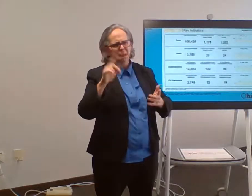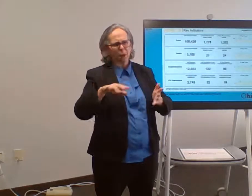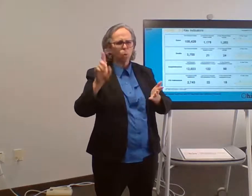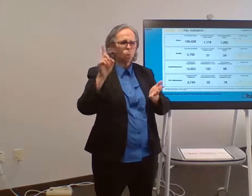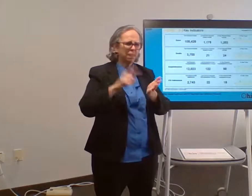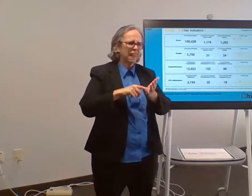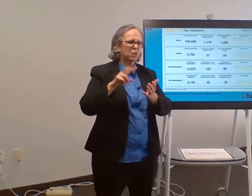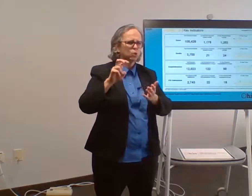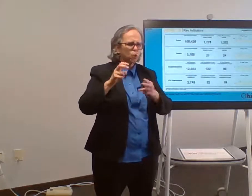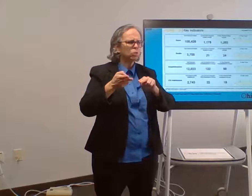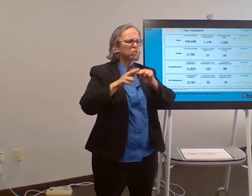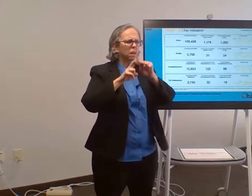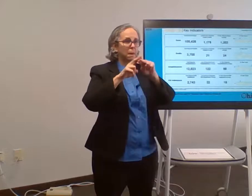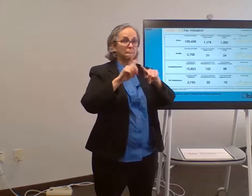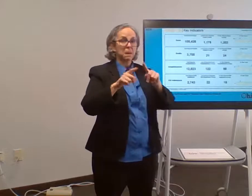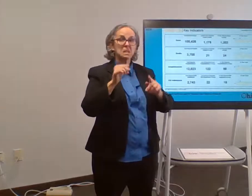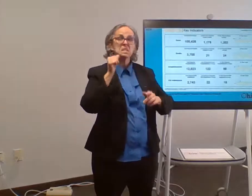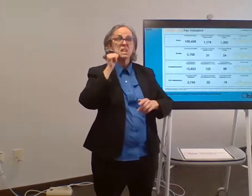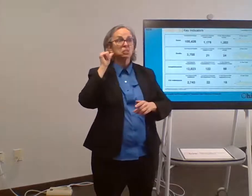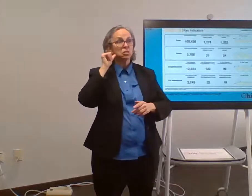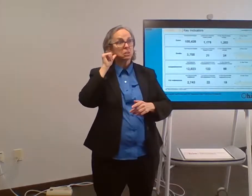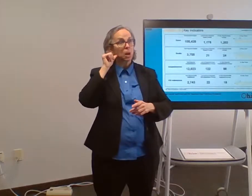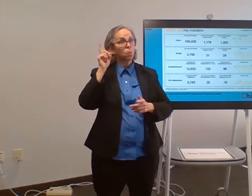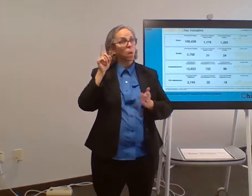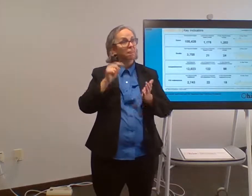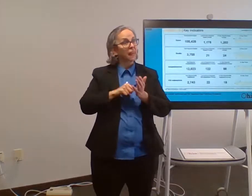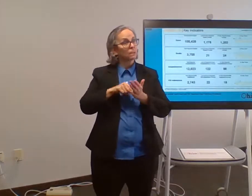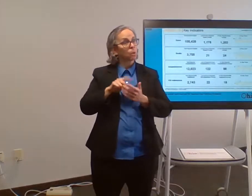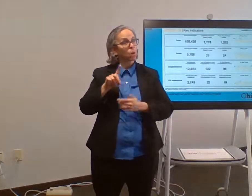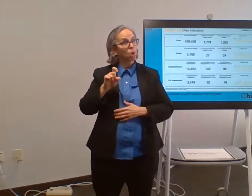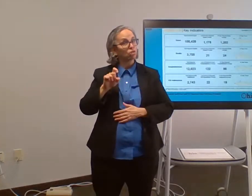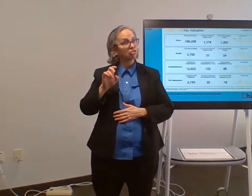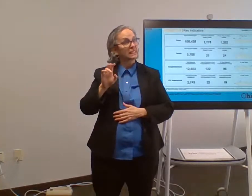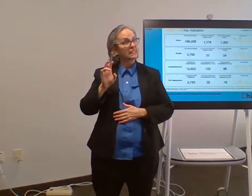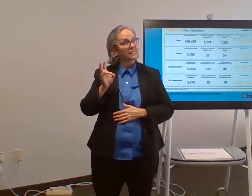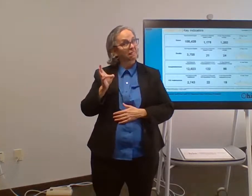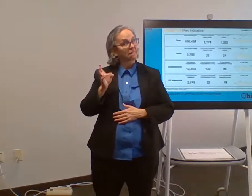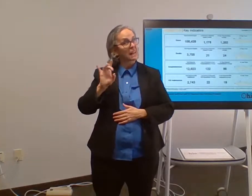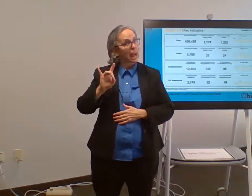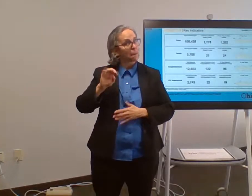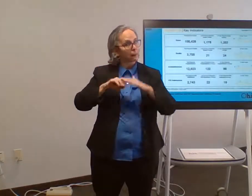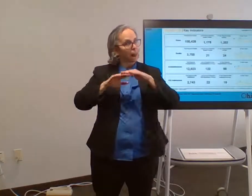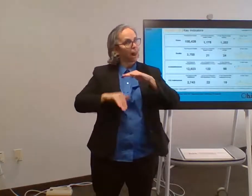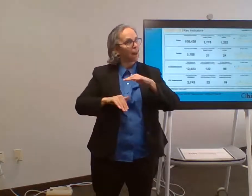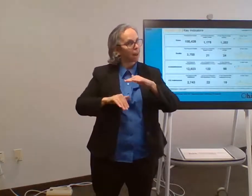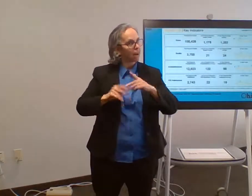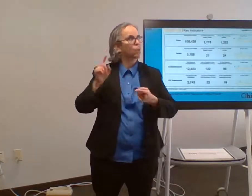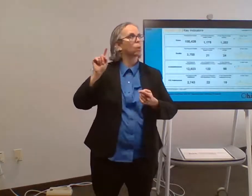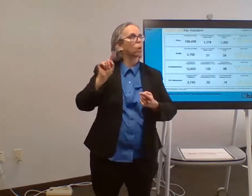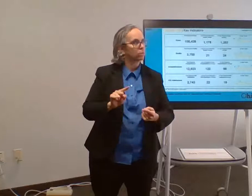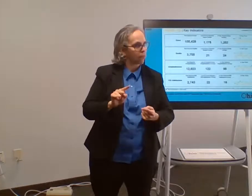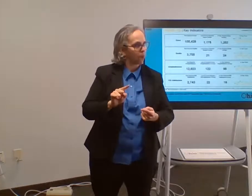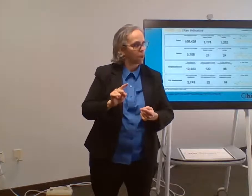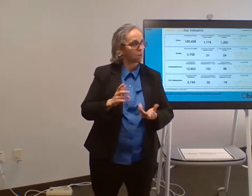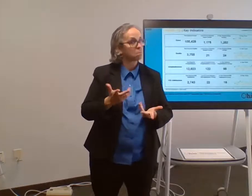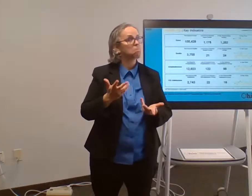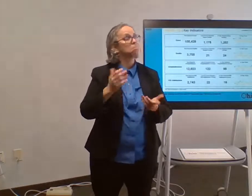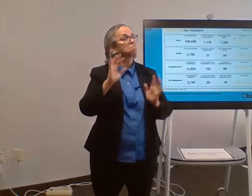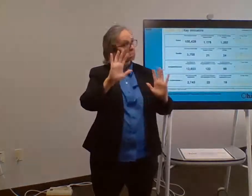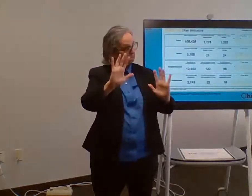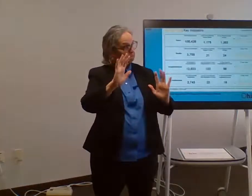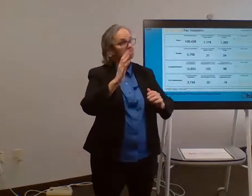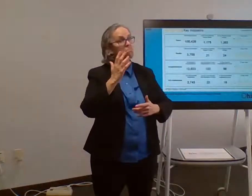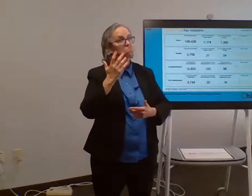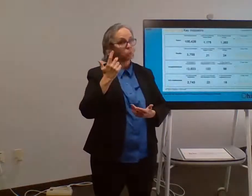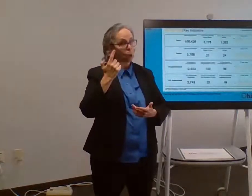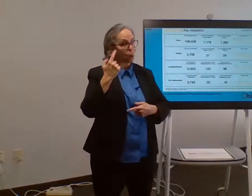higher. Yesterday is 1,178 cases. That's a little bit below the 21-day average, but really